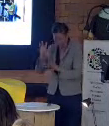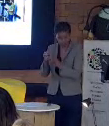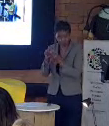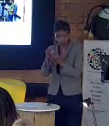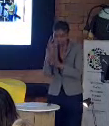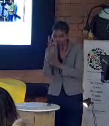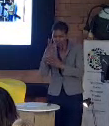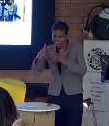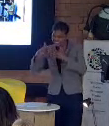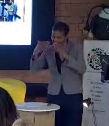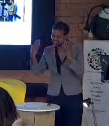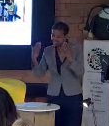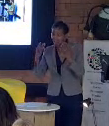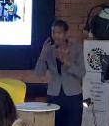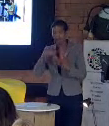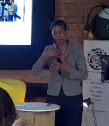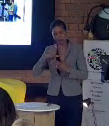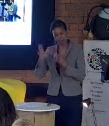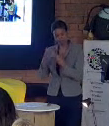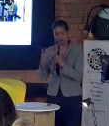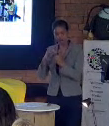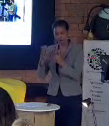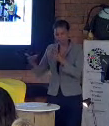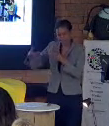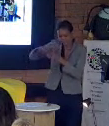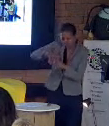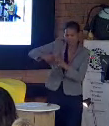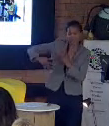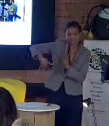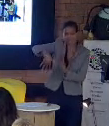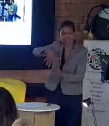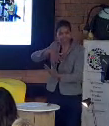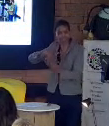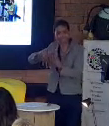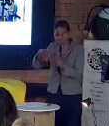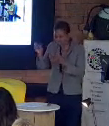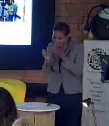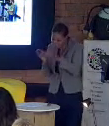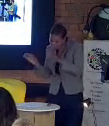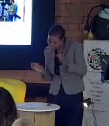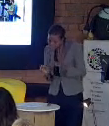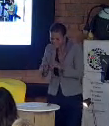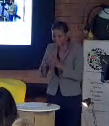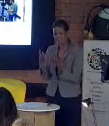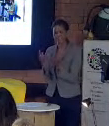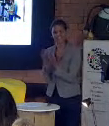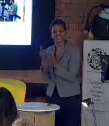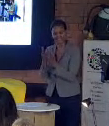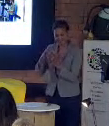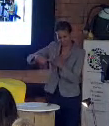more interactive, and, you know, like it's not only doing a set design,